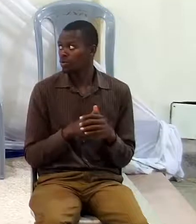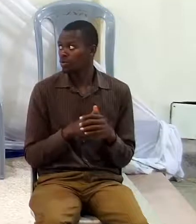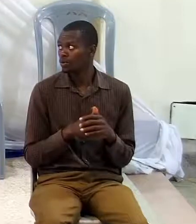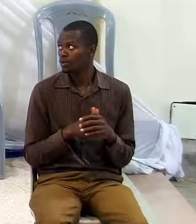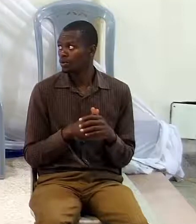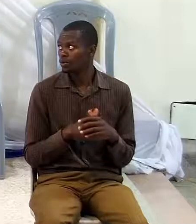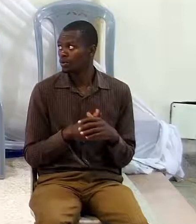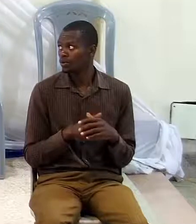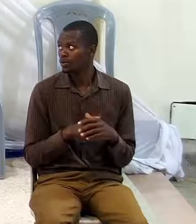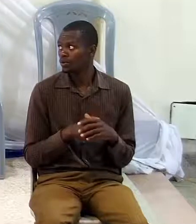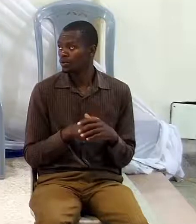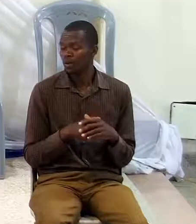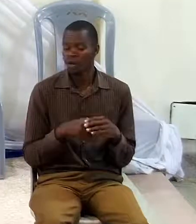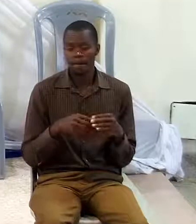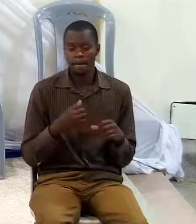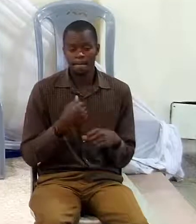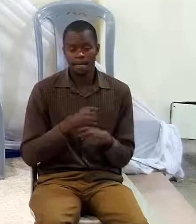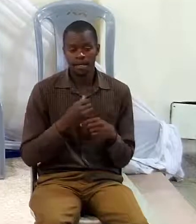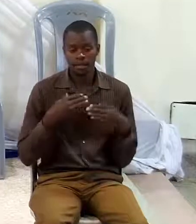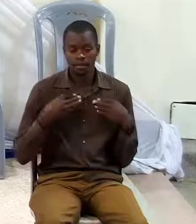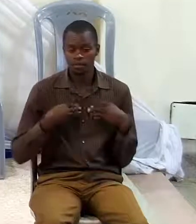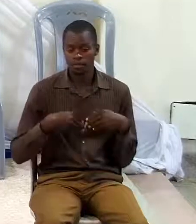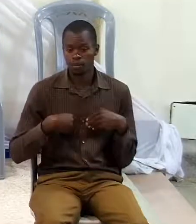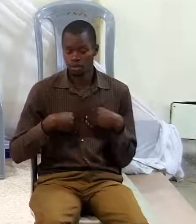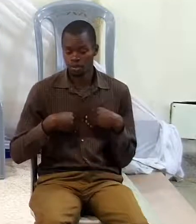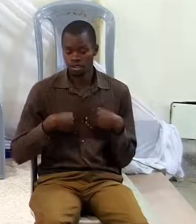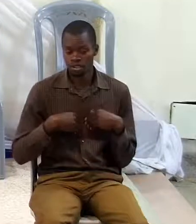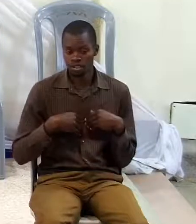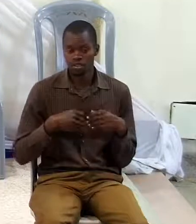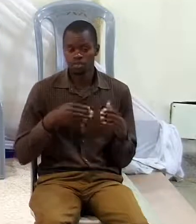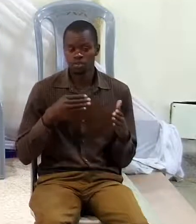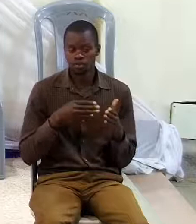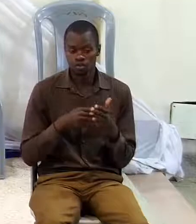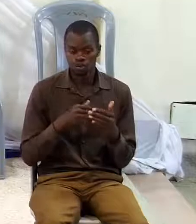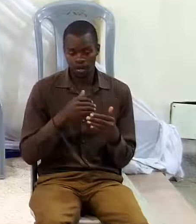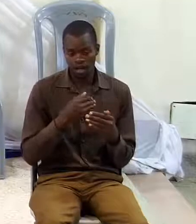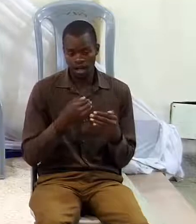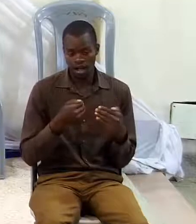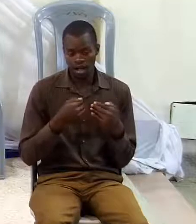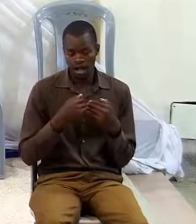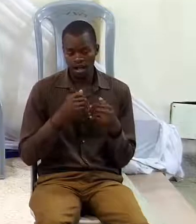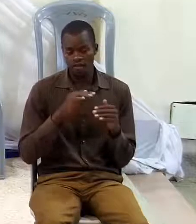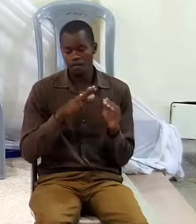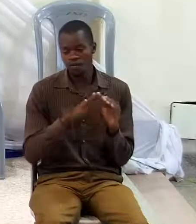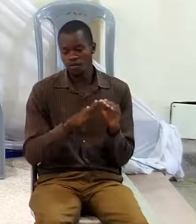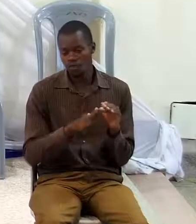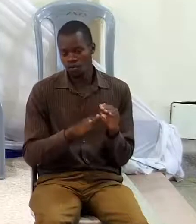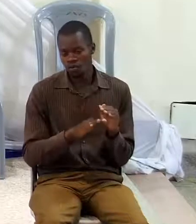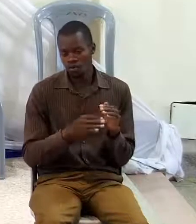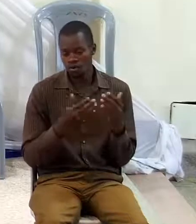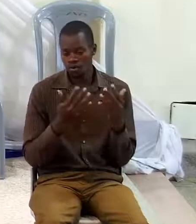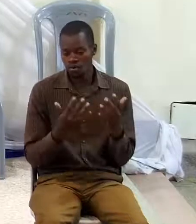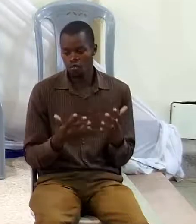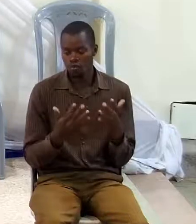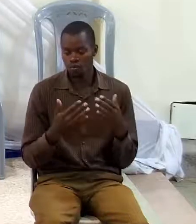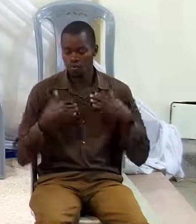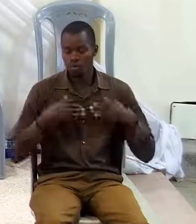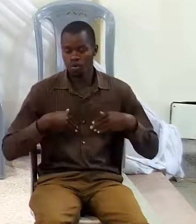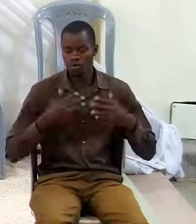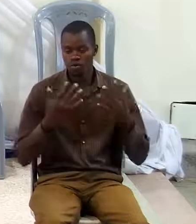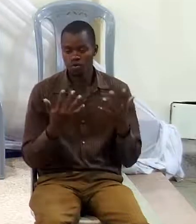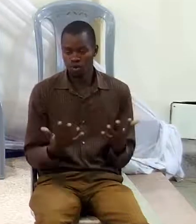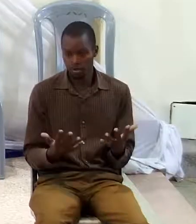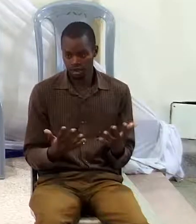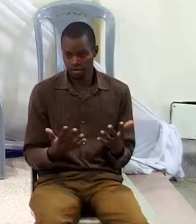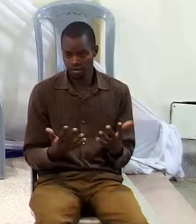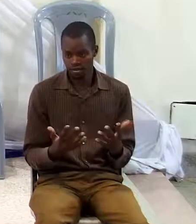now lose weight. The next time you are going to eat the food, the next time food will